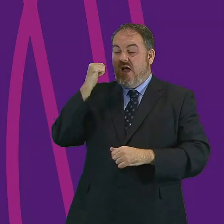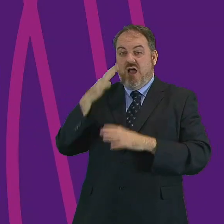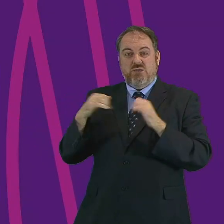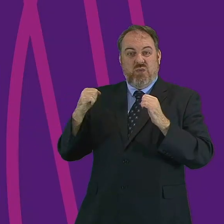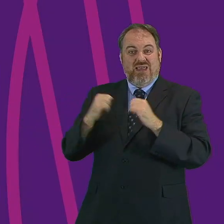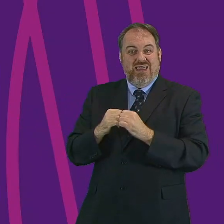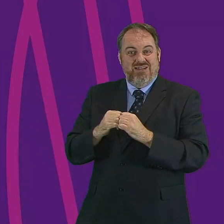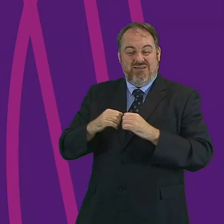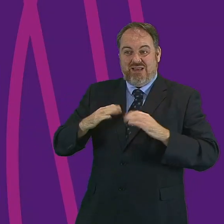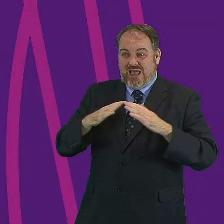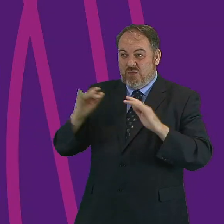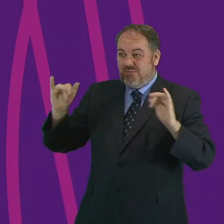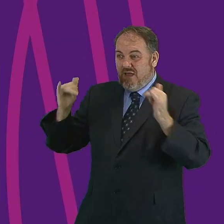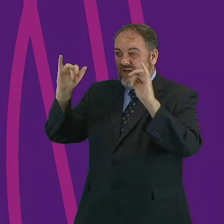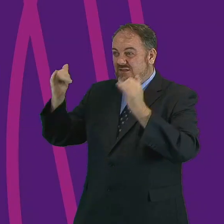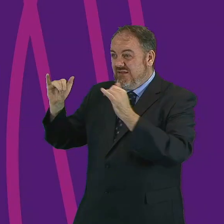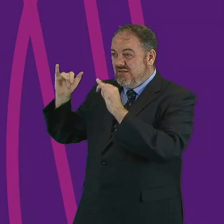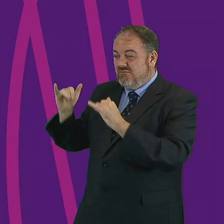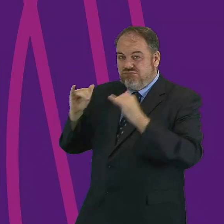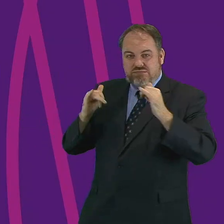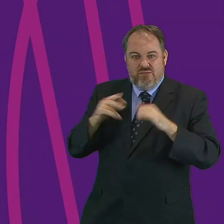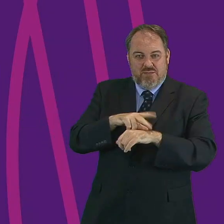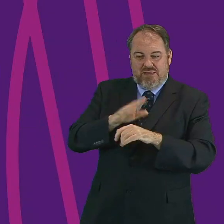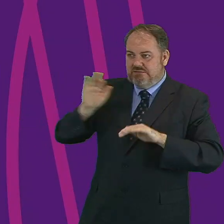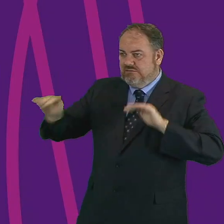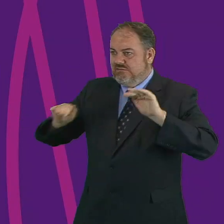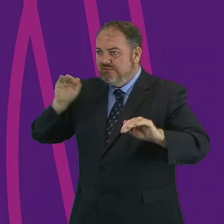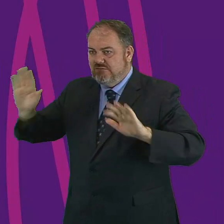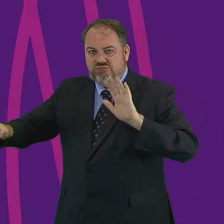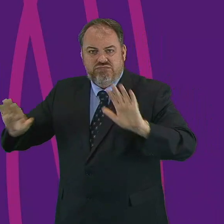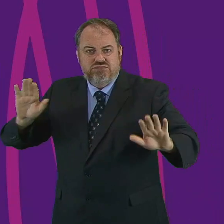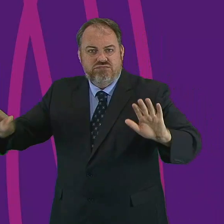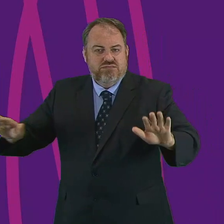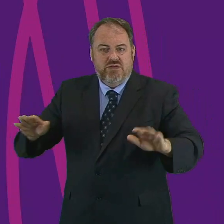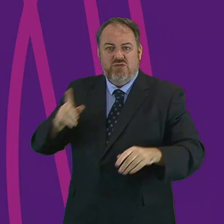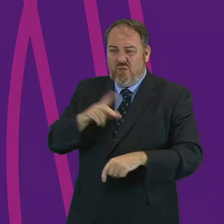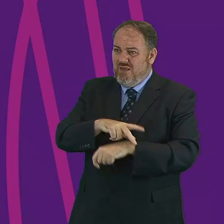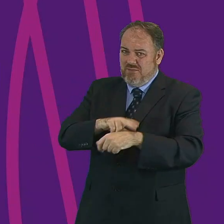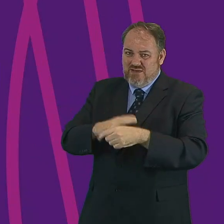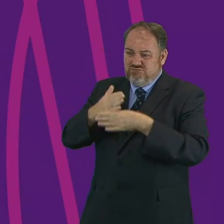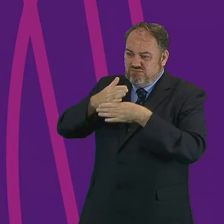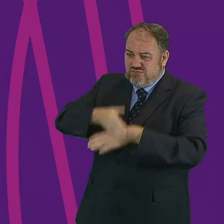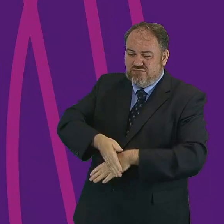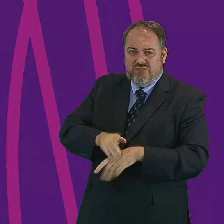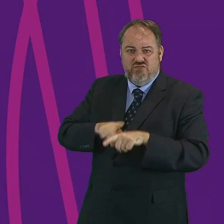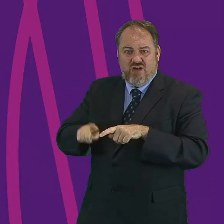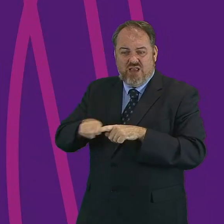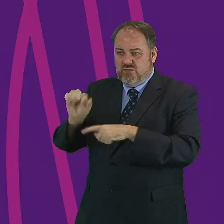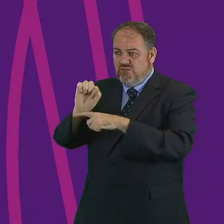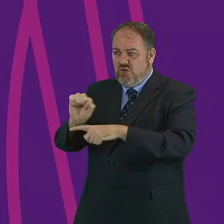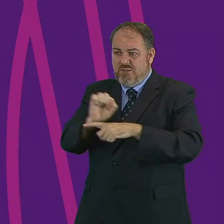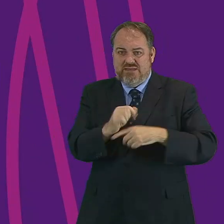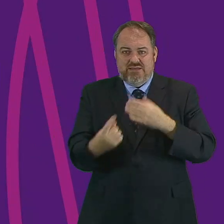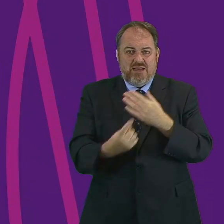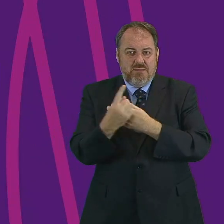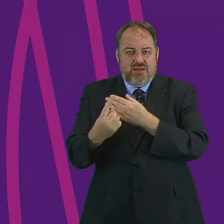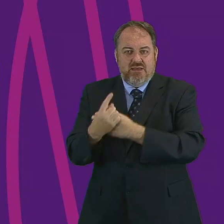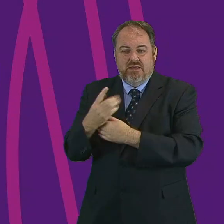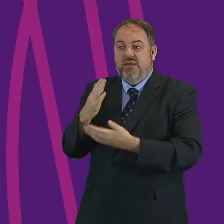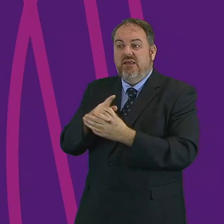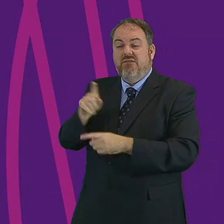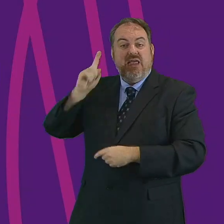majority of people are abiding by the restrictions, and I think even where some are not, not, that will not be deliberately. It may be through a